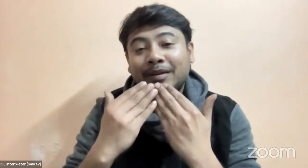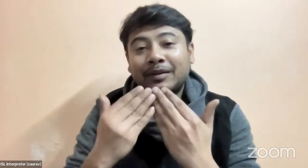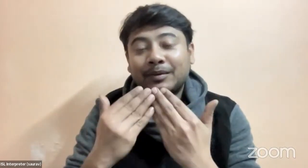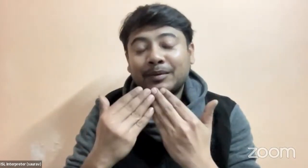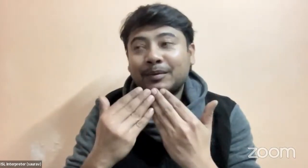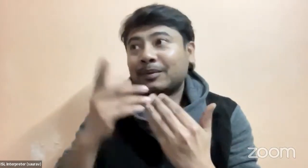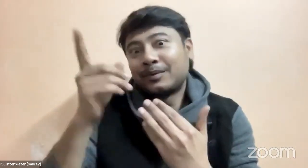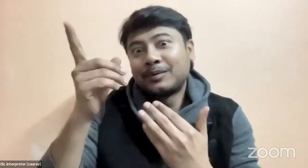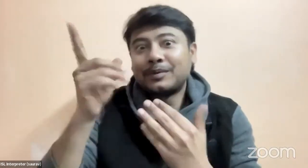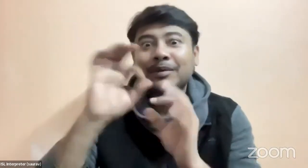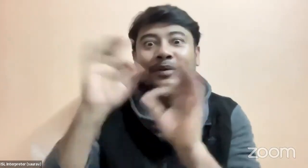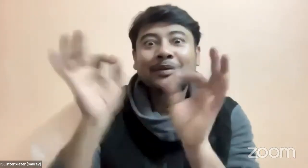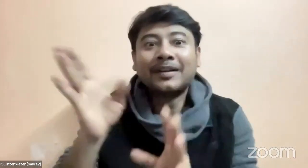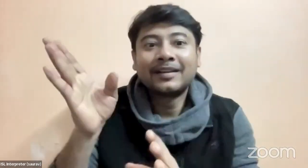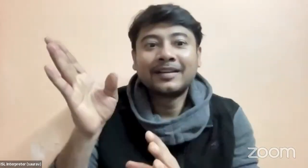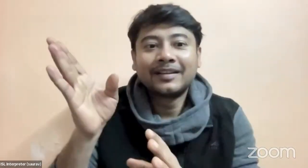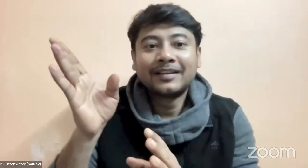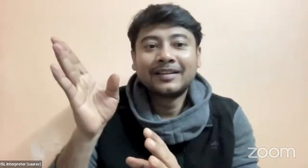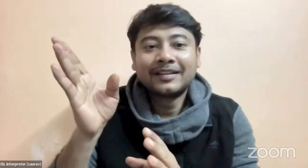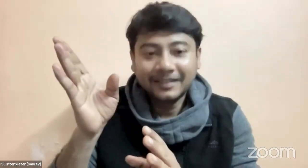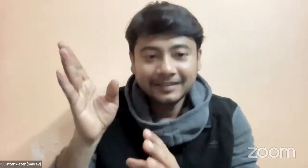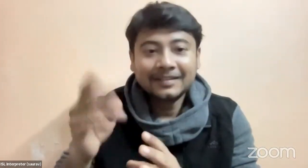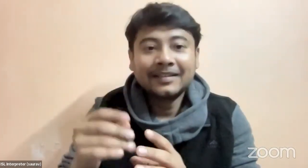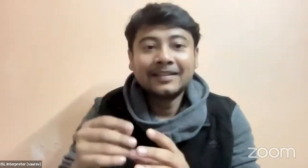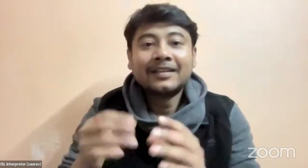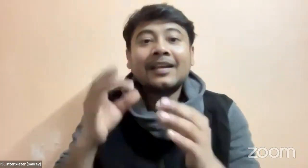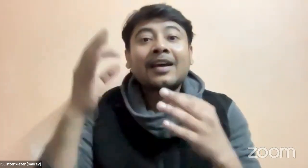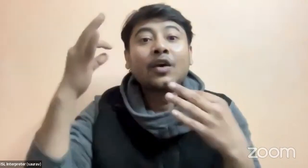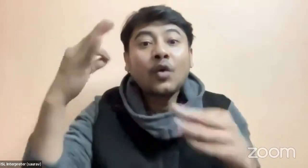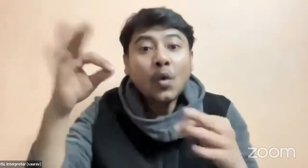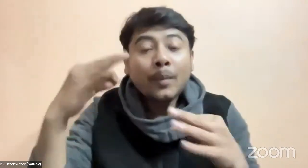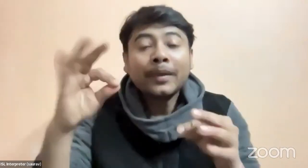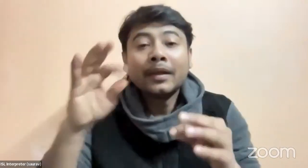and the queens of Dwarka in the spiritual world, they also hear.